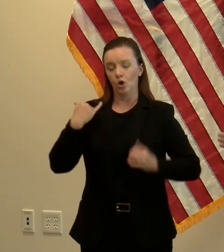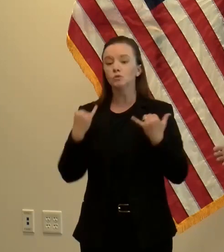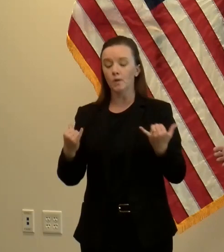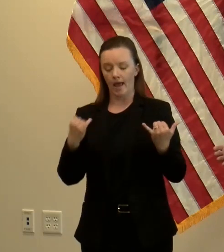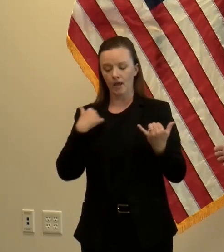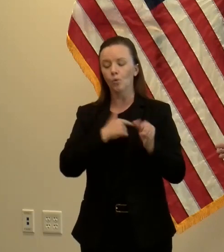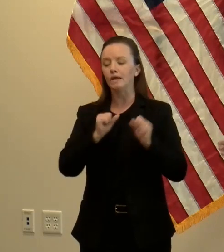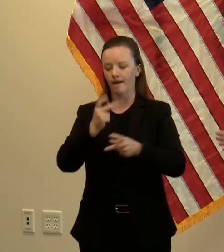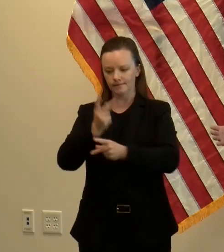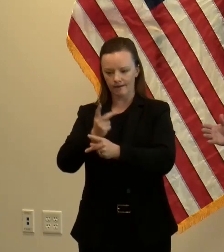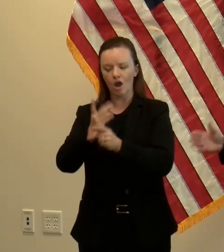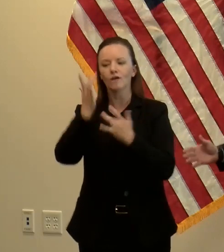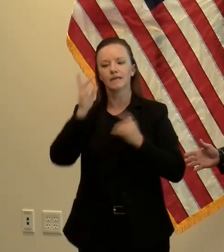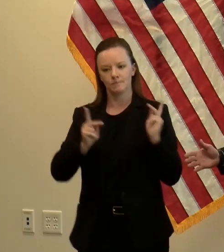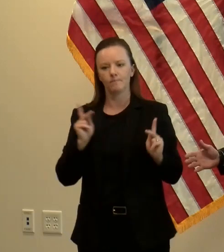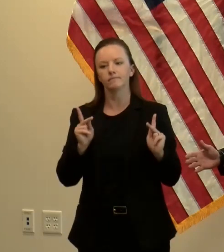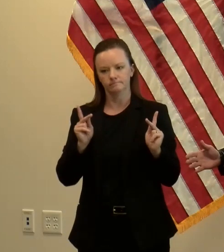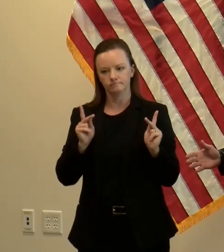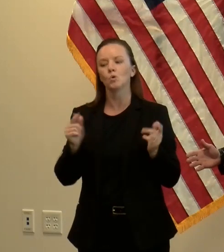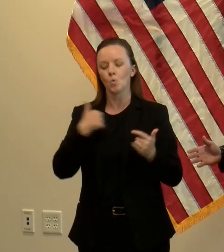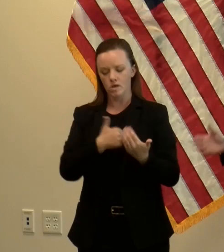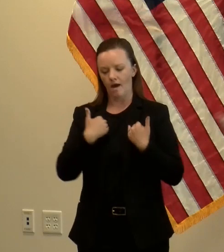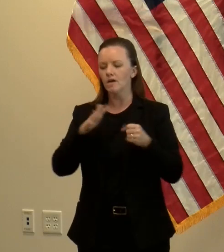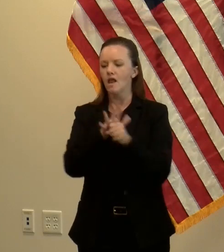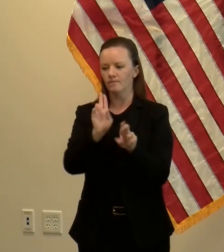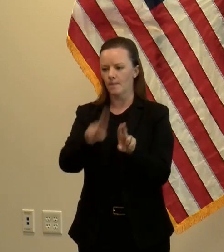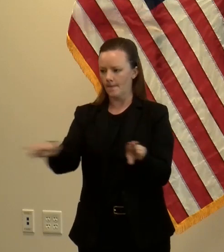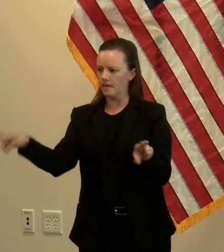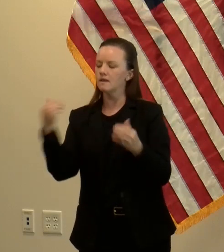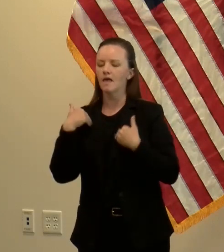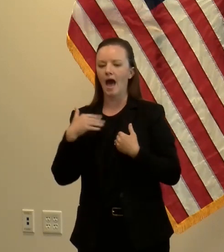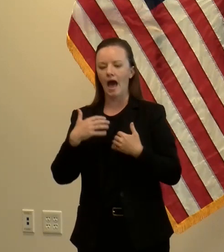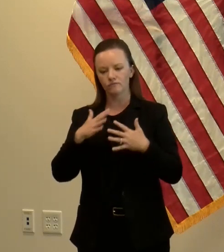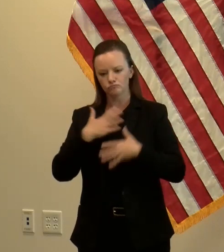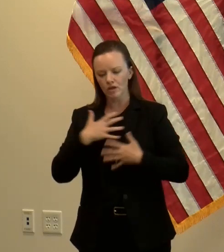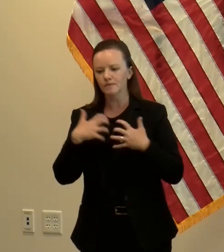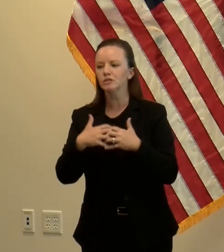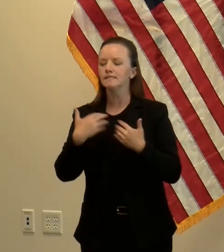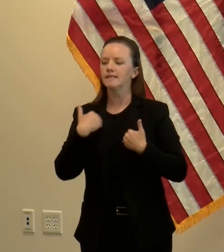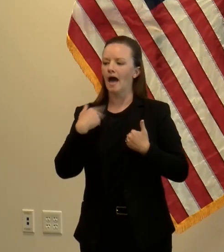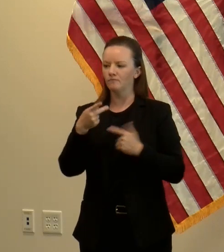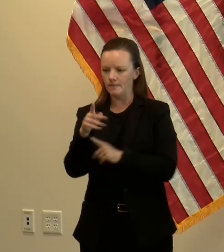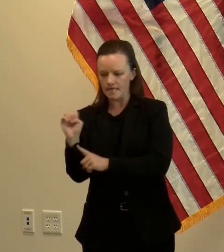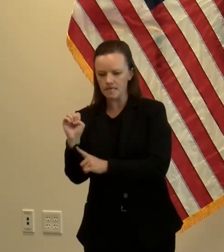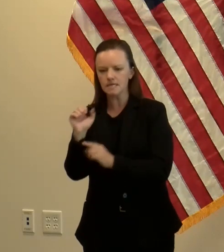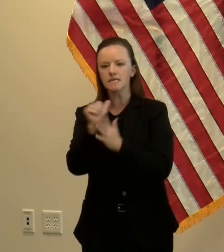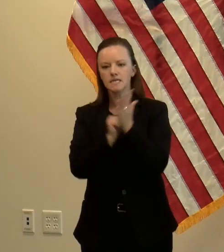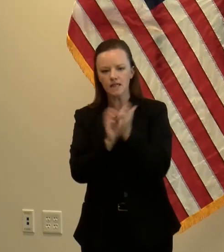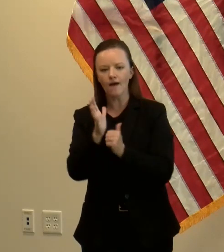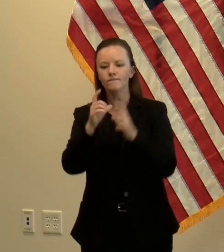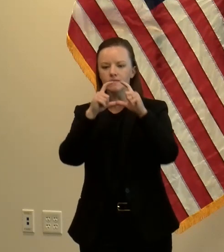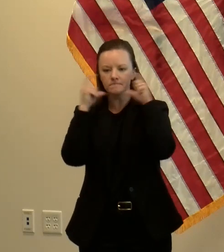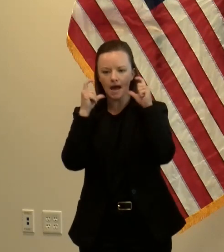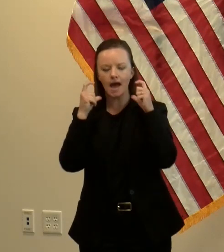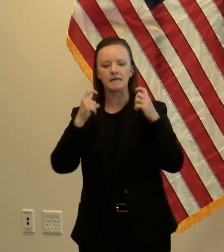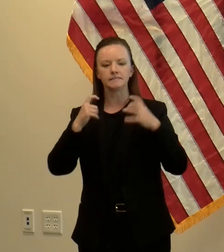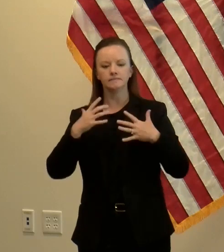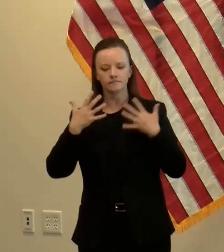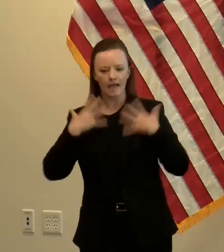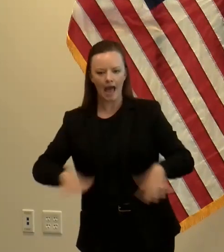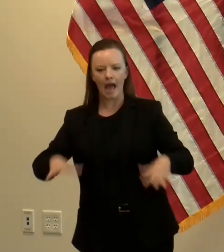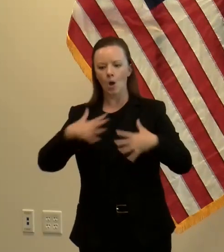of sick people with a lot of capacity. Not only do we have the personal protective equipment, we have